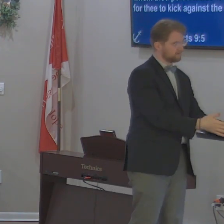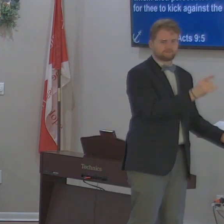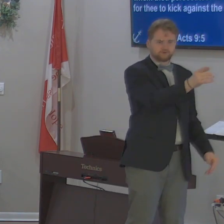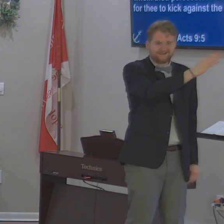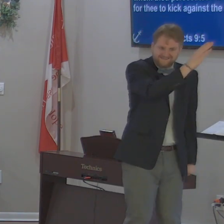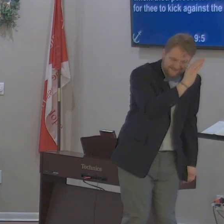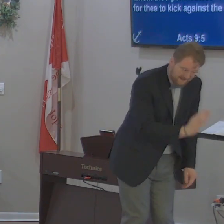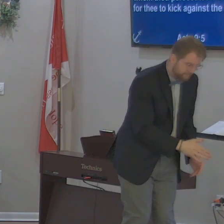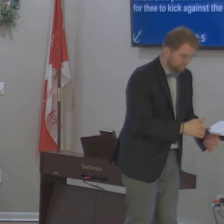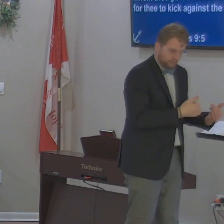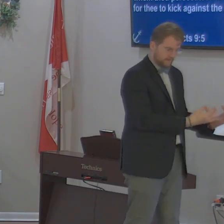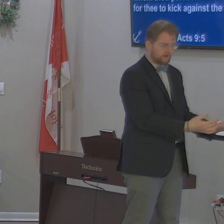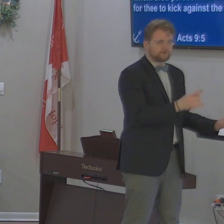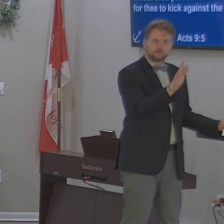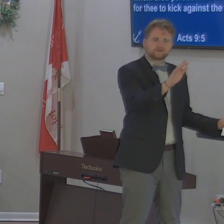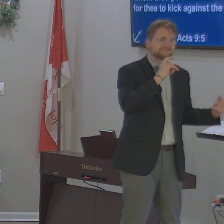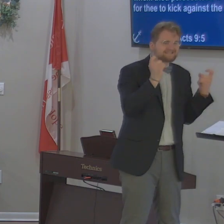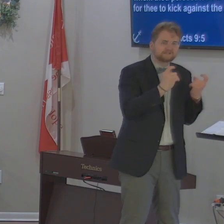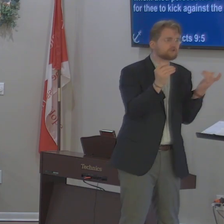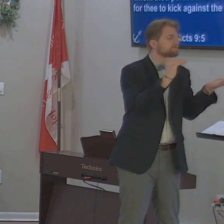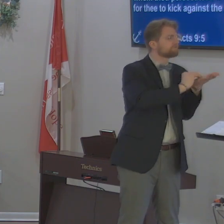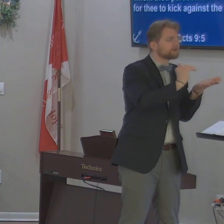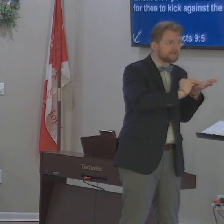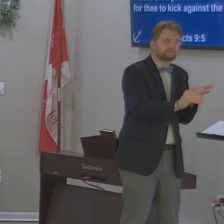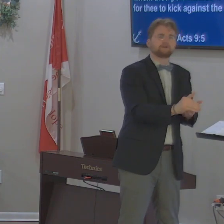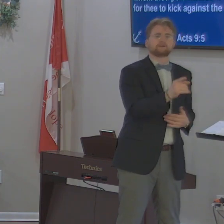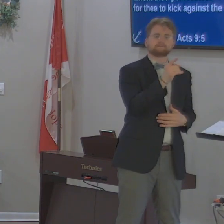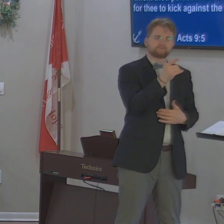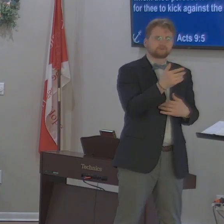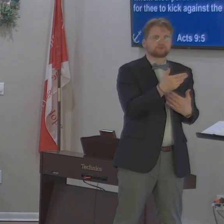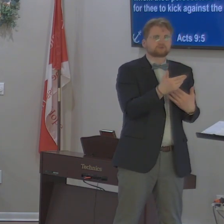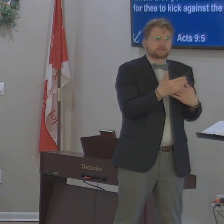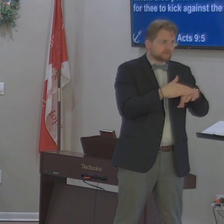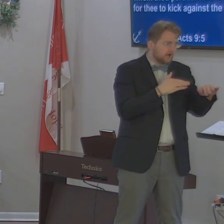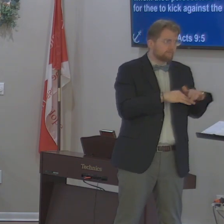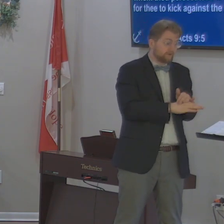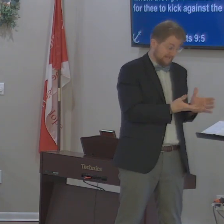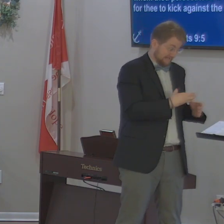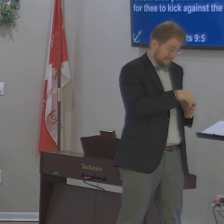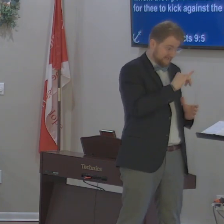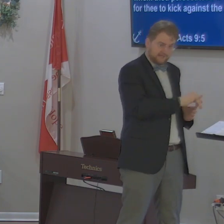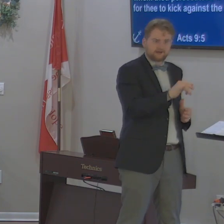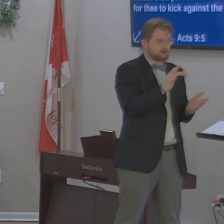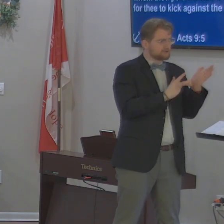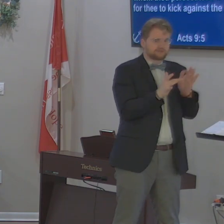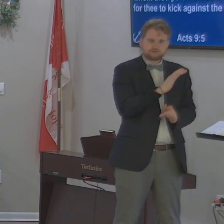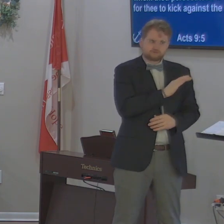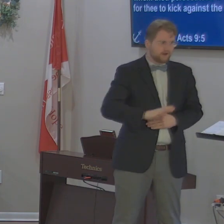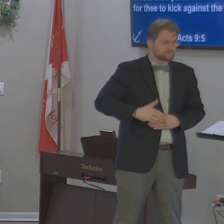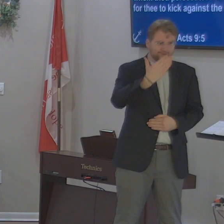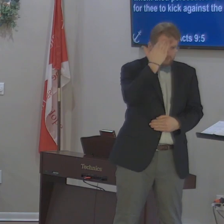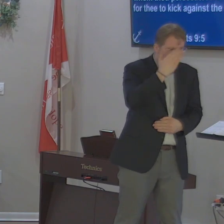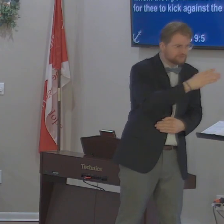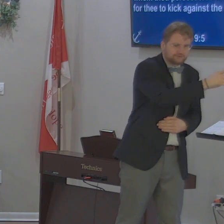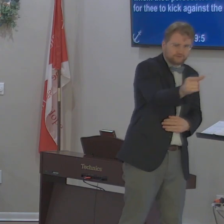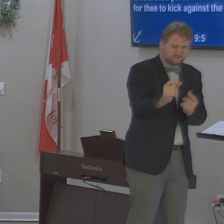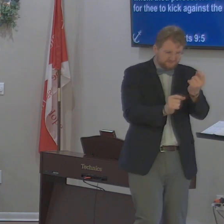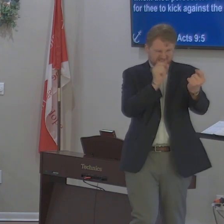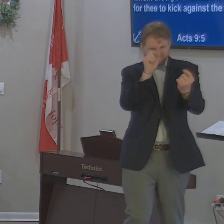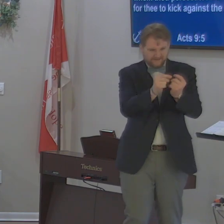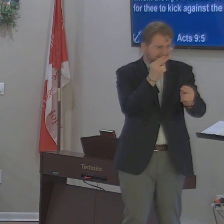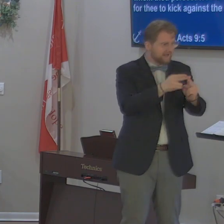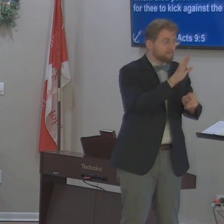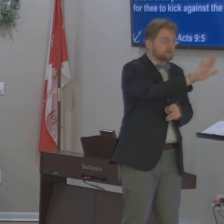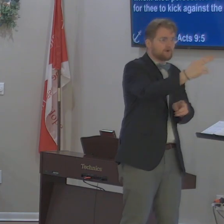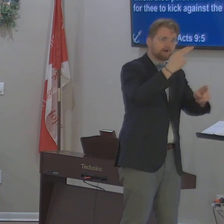that your sins have been forgiven. There's a comfort there. There's a blessing that that Jesus Christ knows you, that your name's been written down